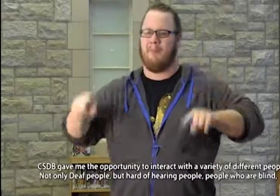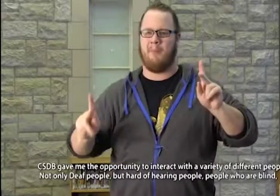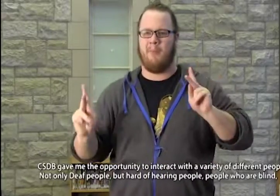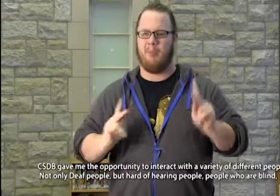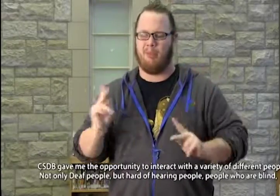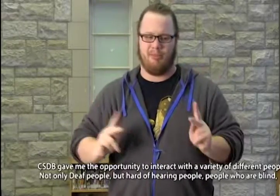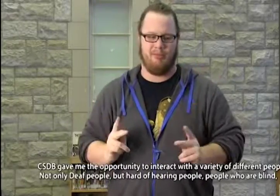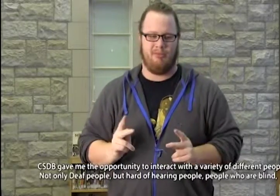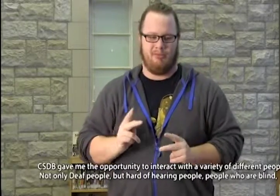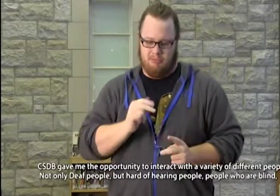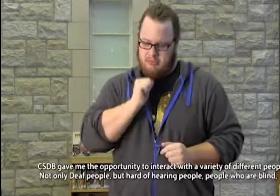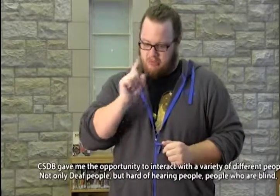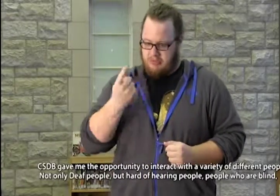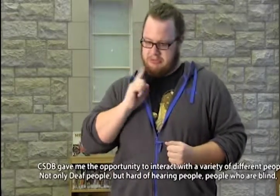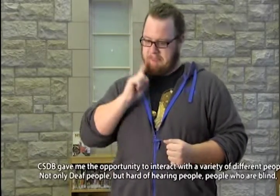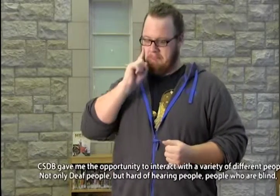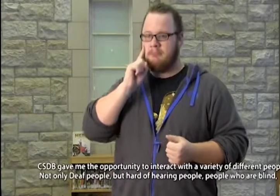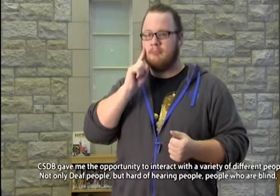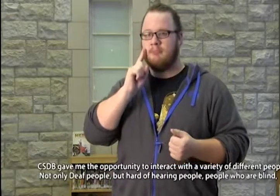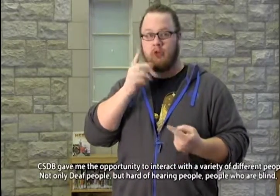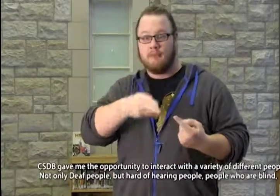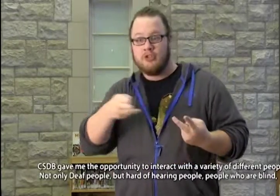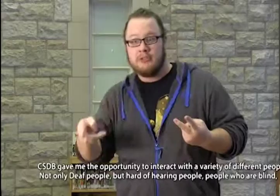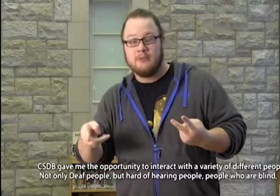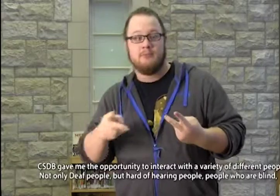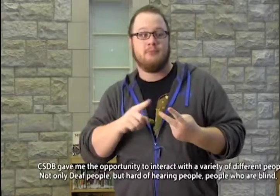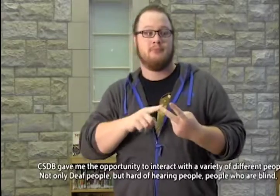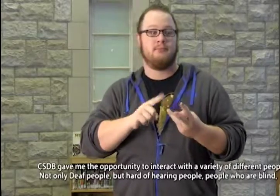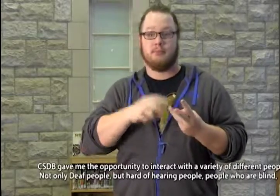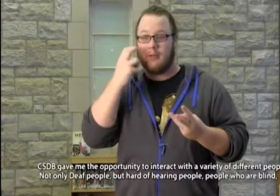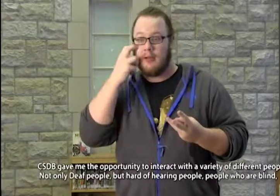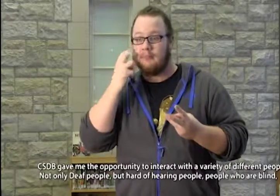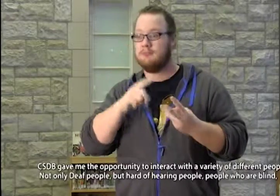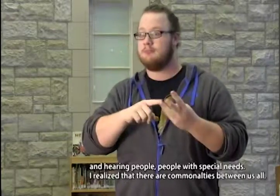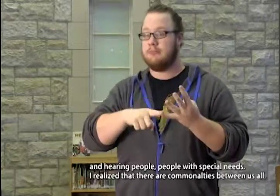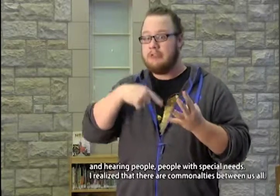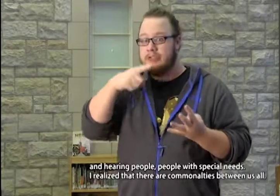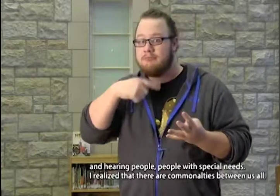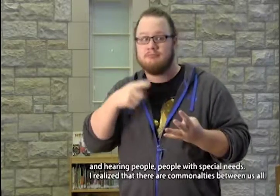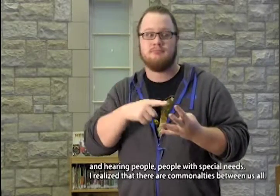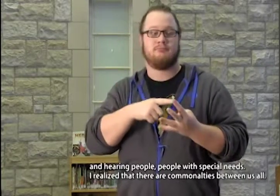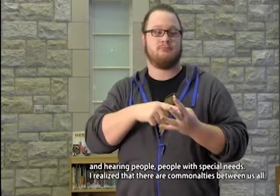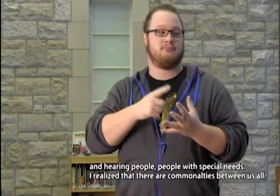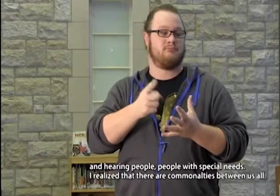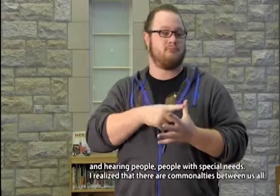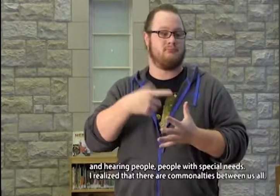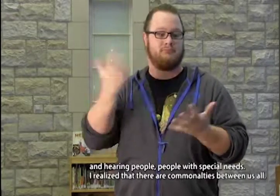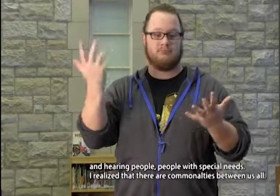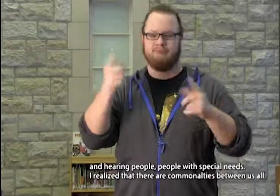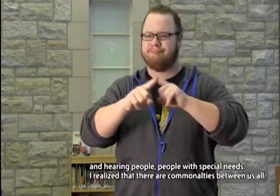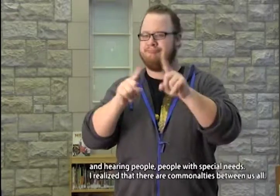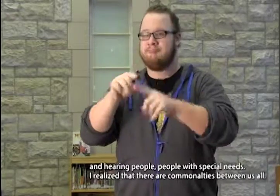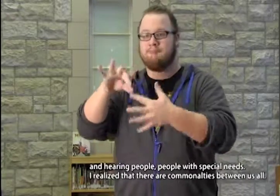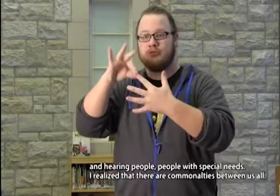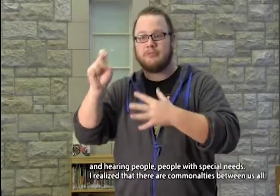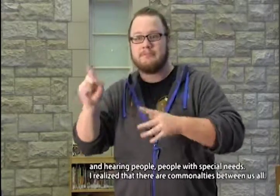different people. Not only deaf people, but hard of hearing people, and people who are blind, and hearing people with special